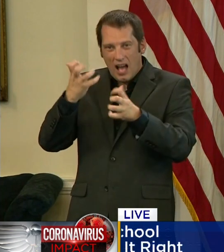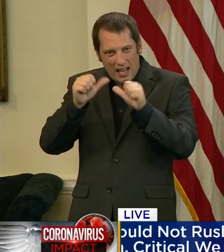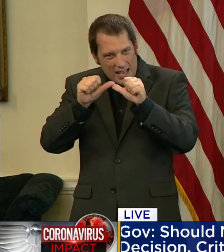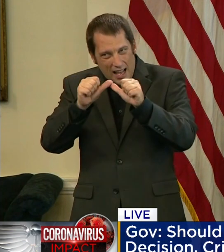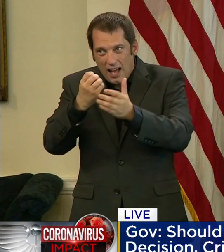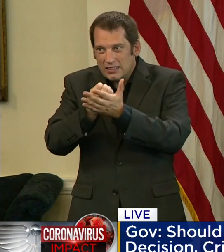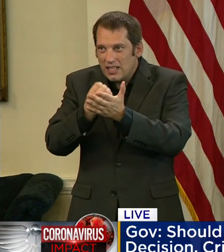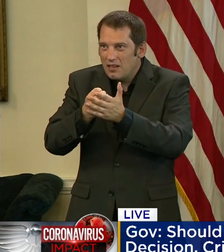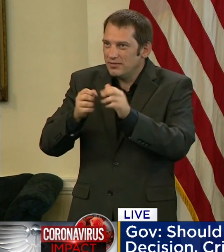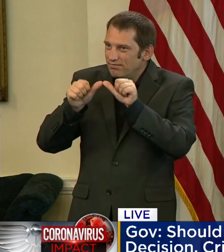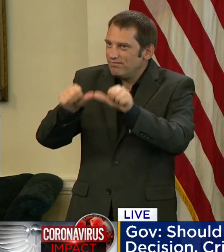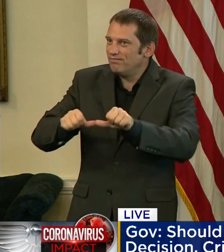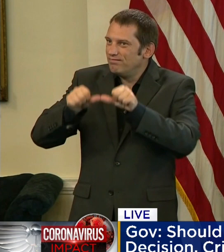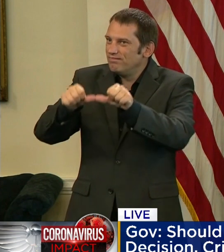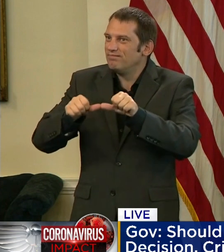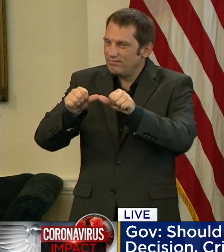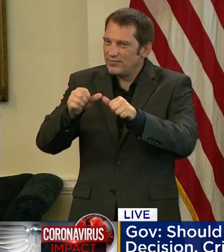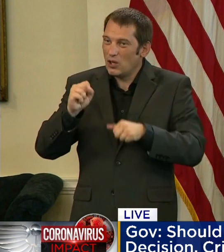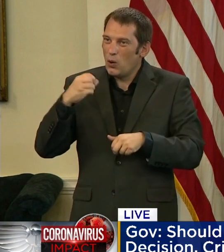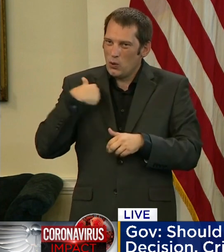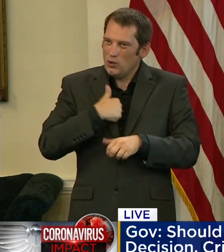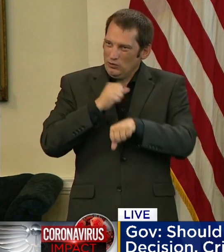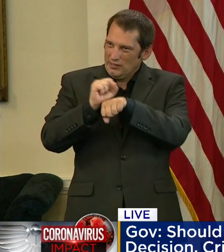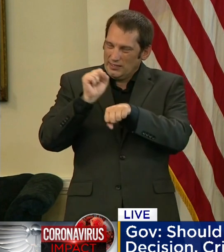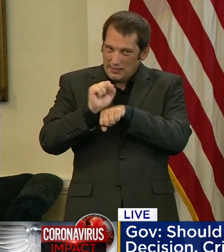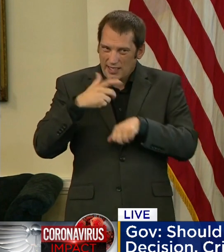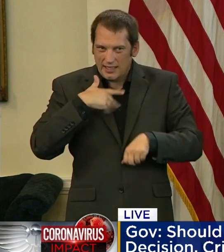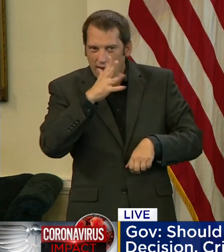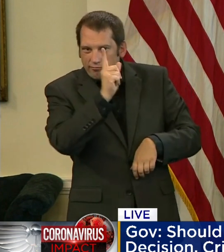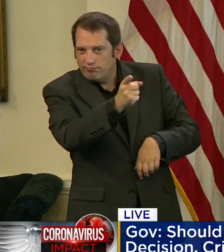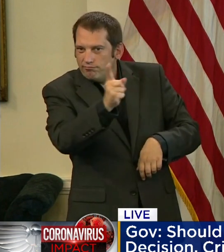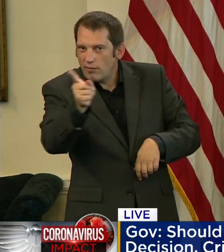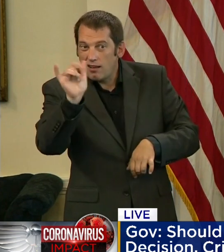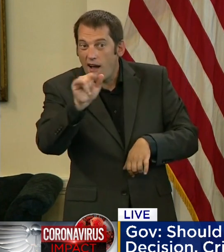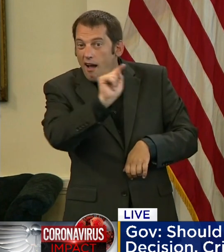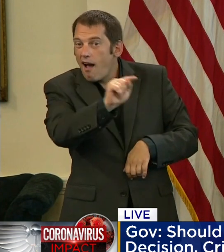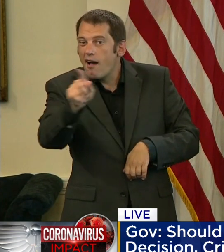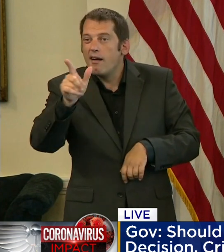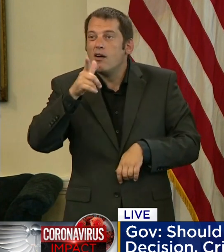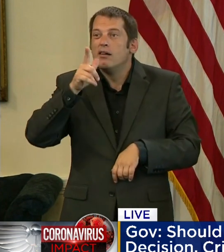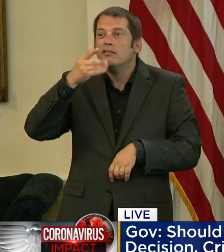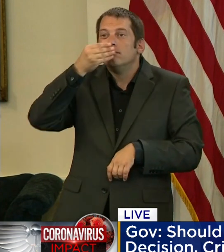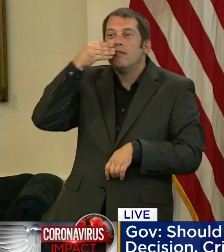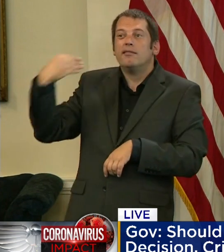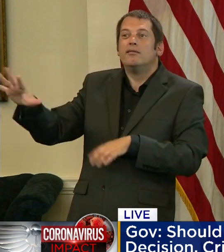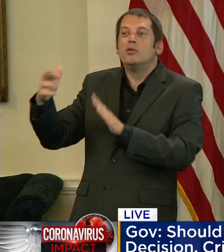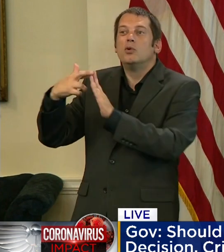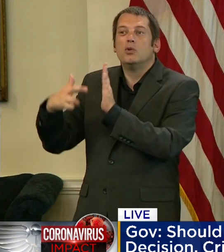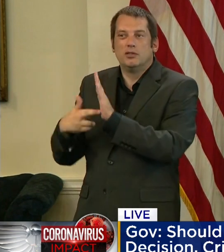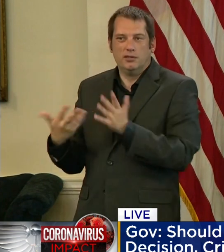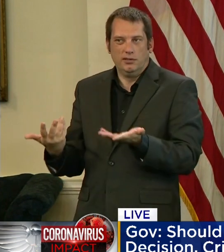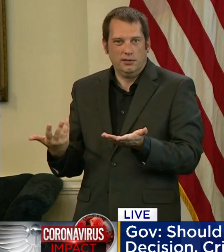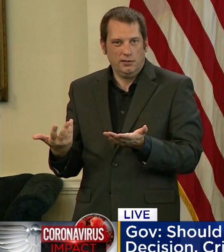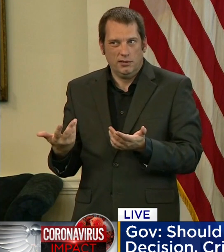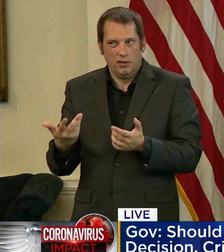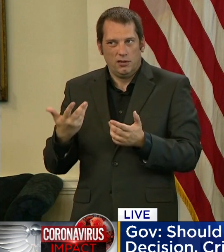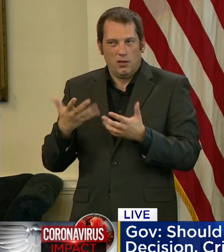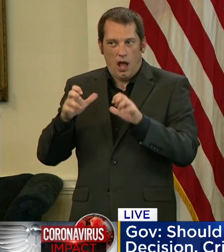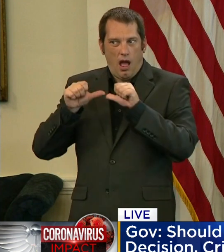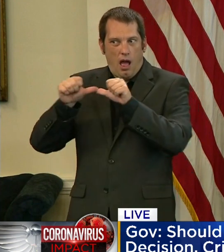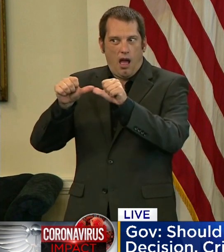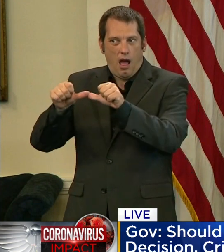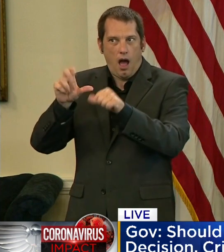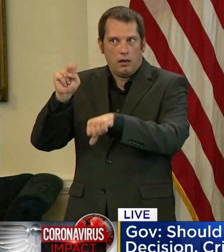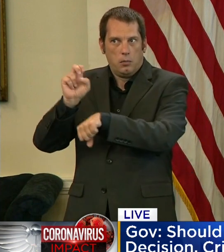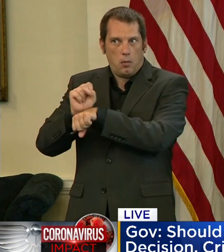apples without killing the entire industry and all those folks that work there and causing more unemployment. But look, if this gets out of